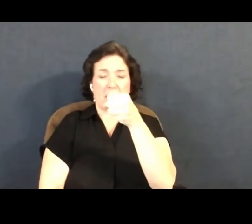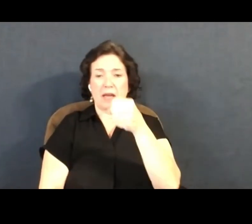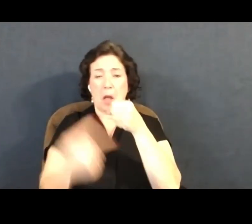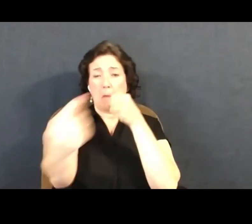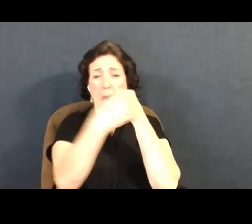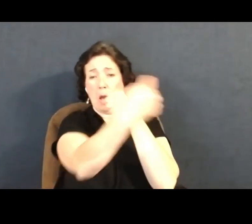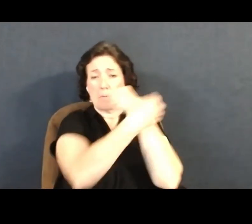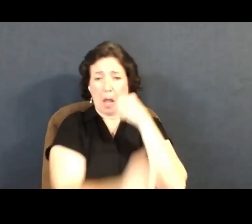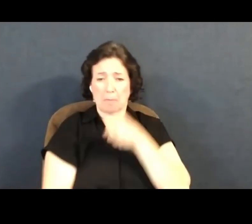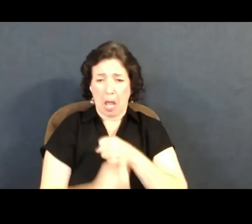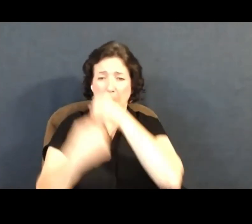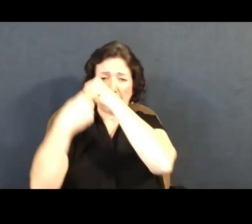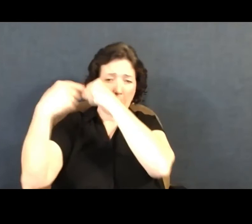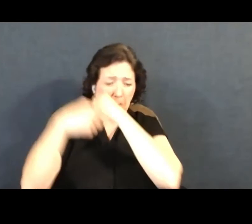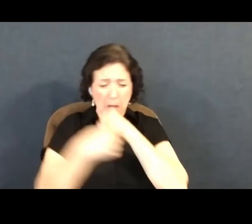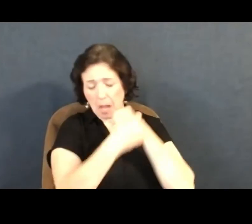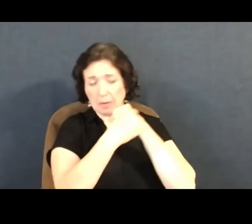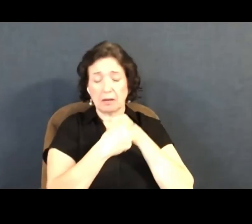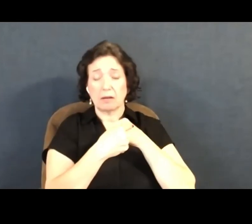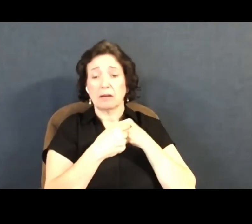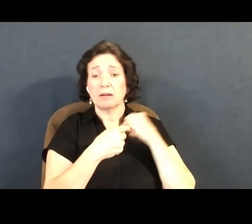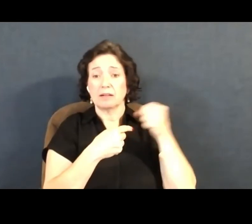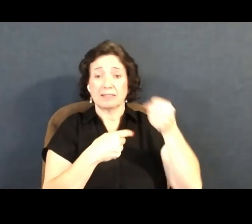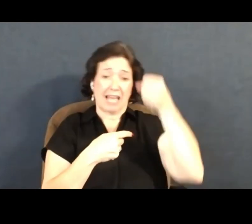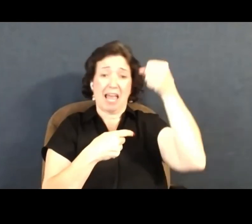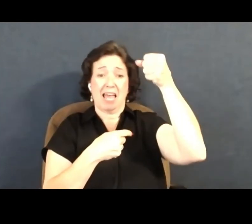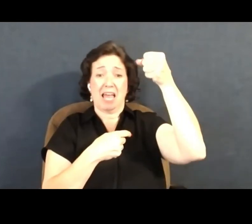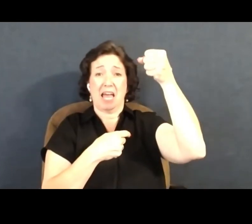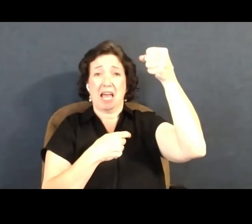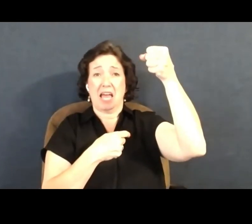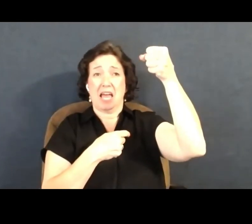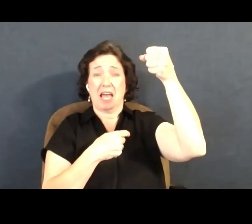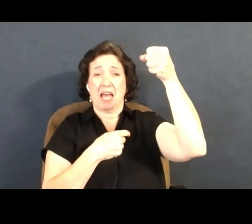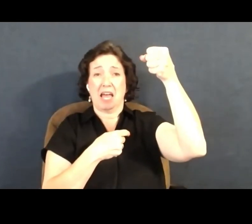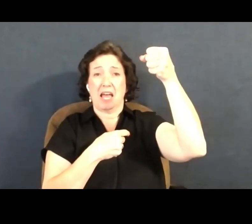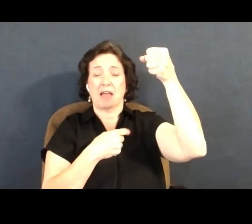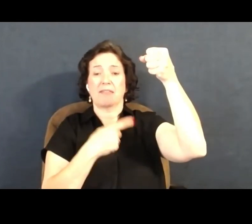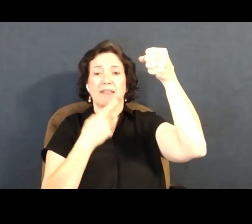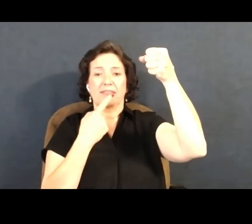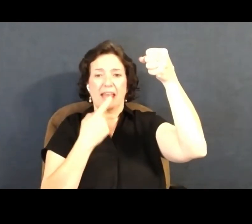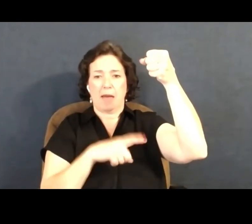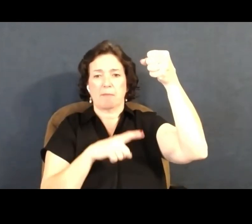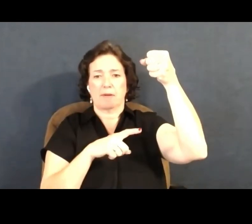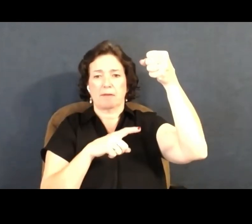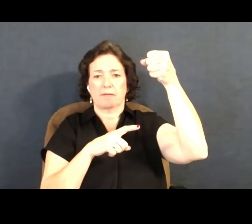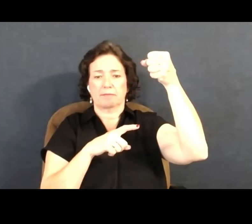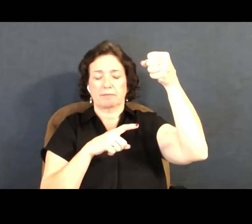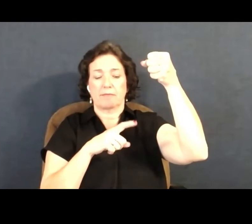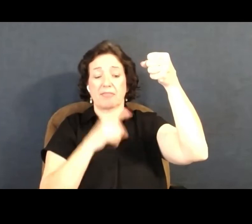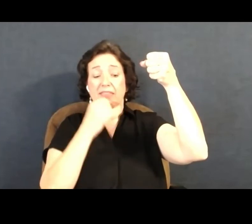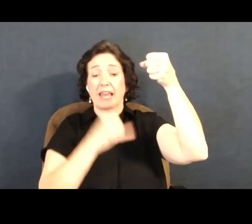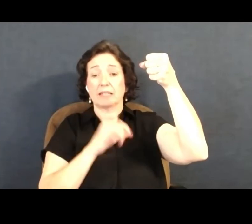ground. And at that moment, as he had that pressure cooker way up there, the last jar of strawberry